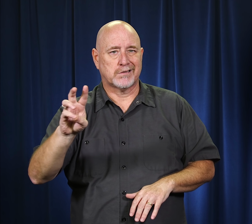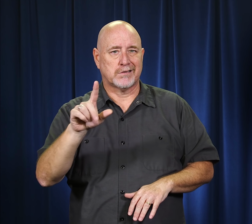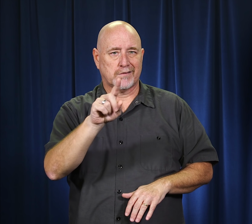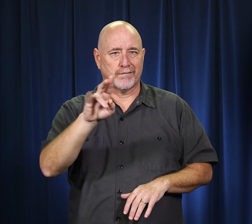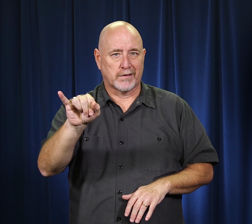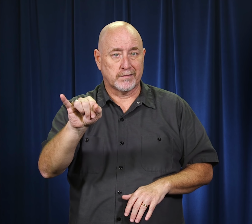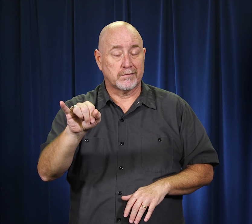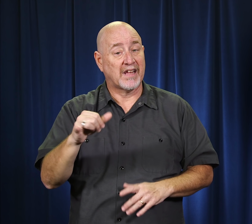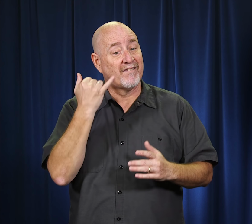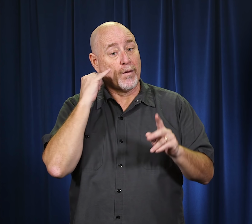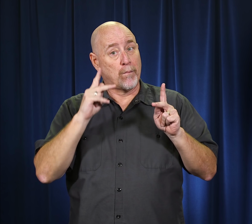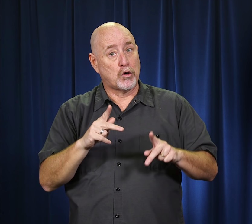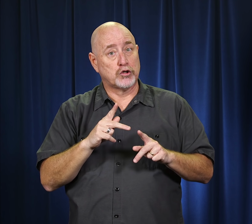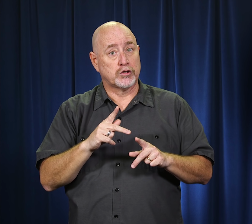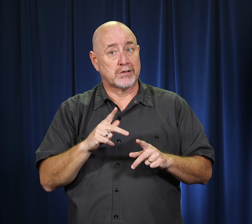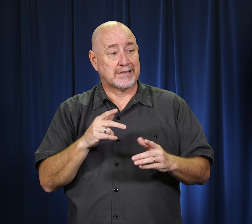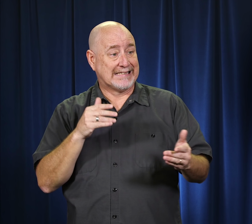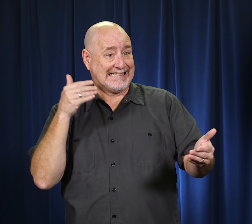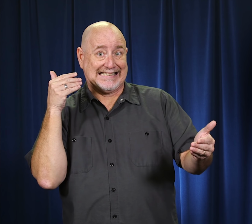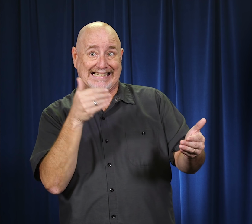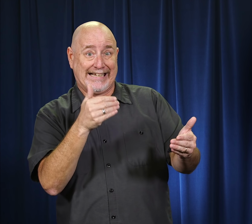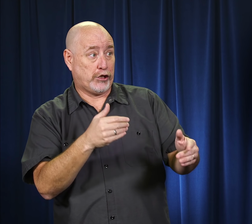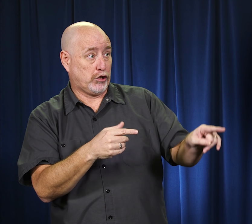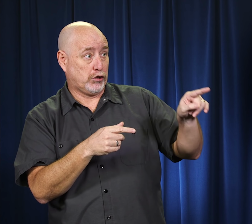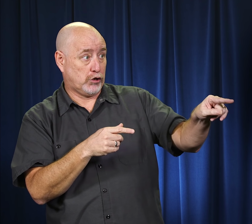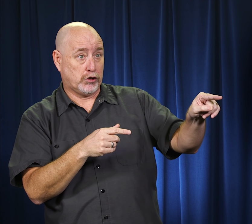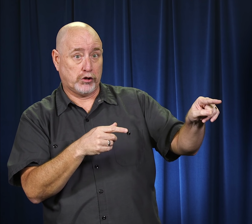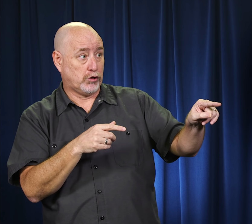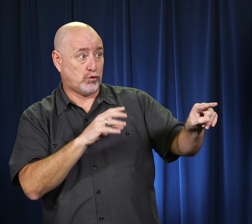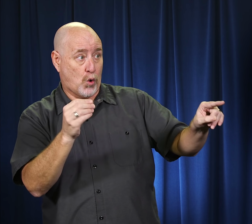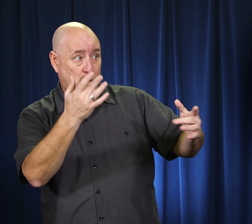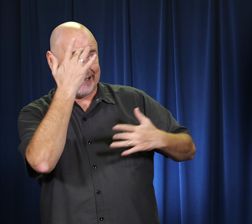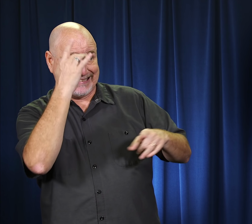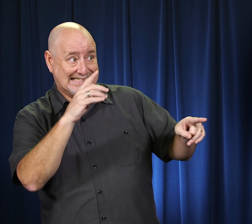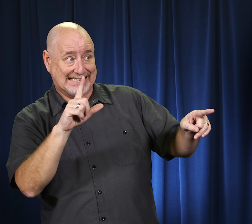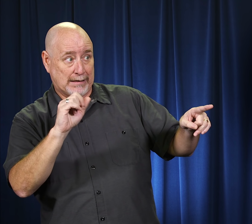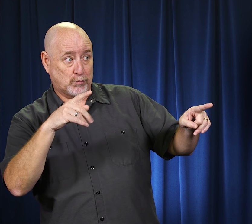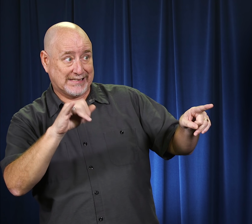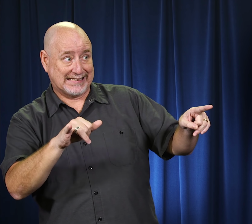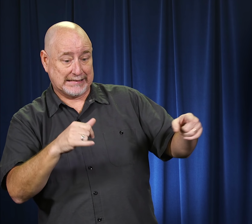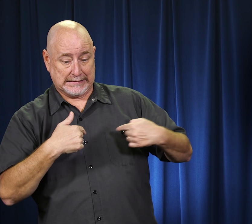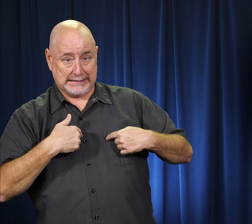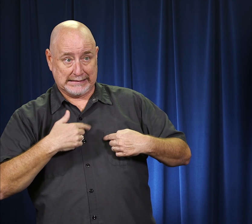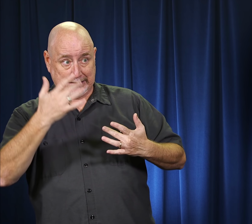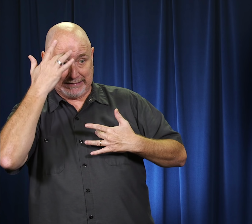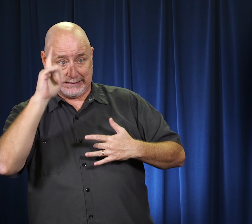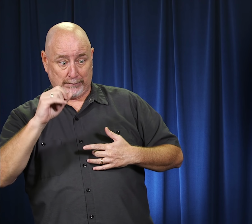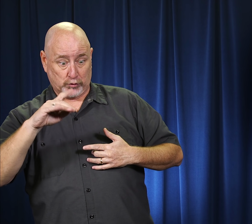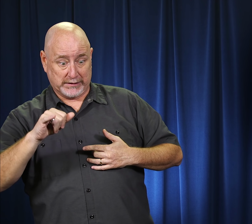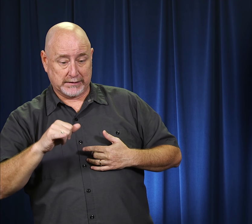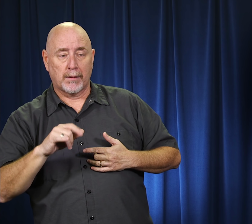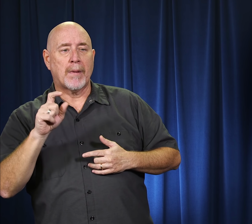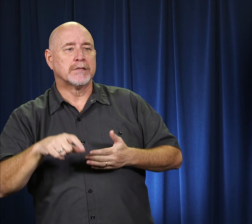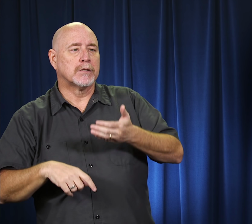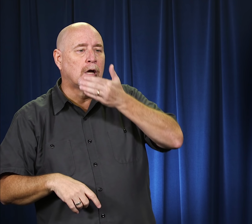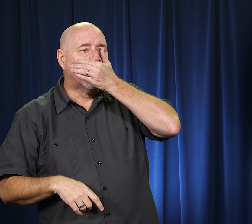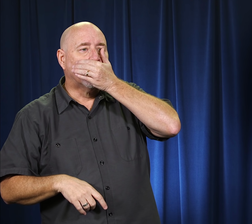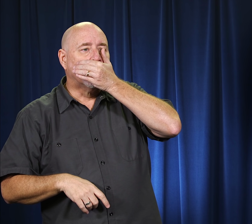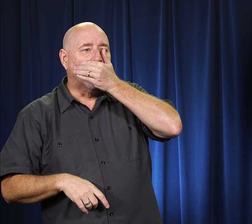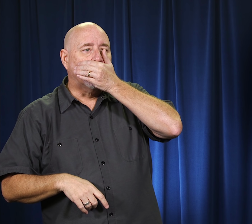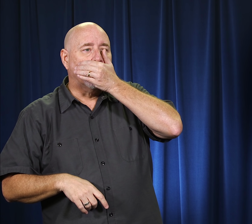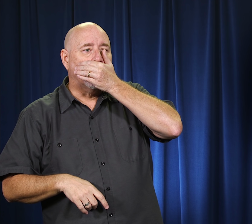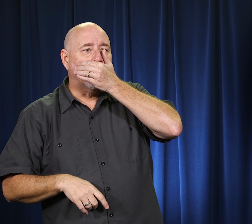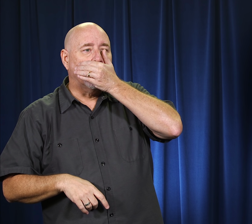And if and when an individual got close to somebody who is not diseased, this diseased individual was told to cover